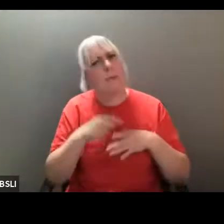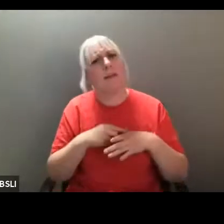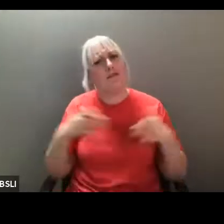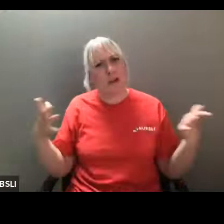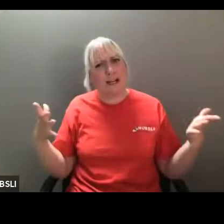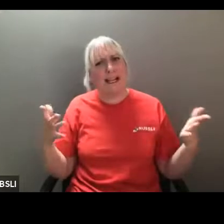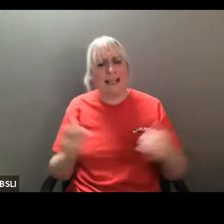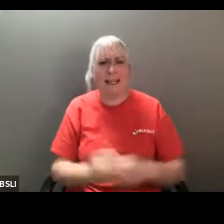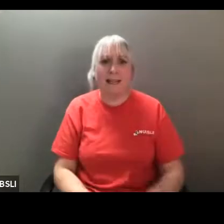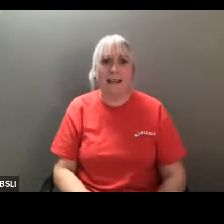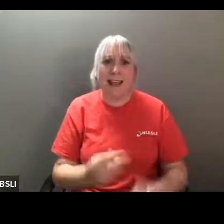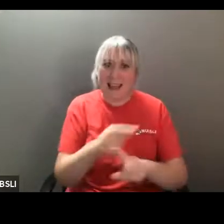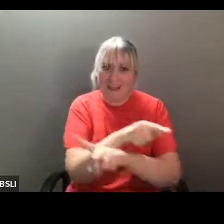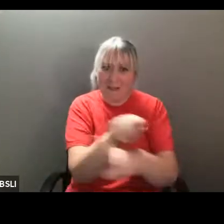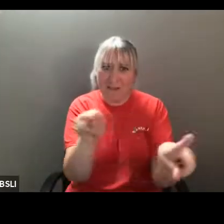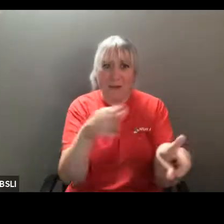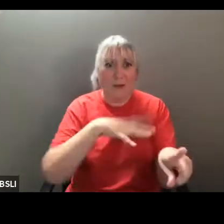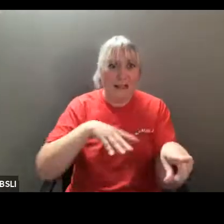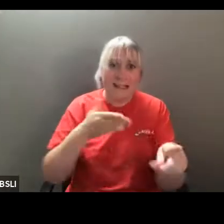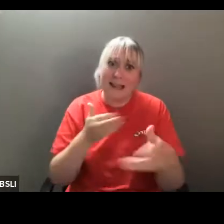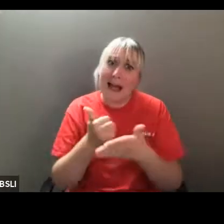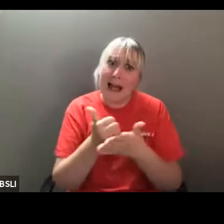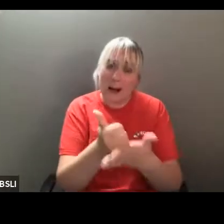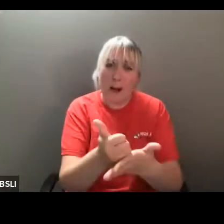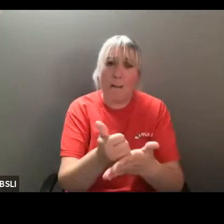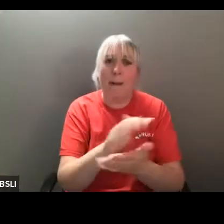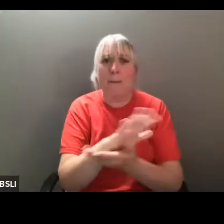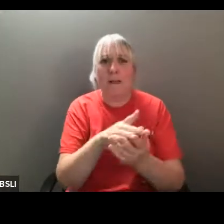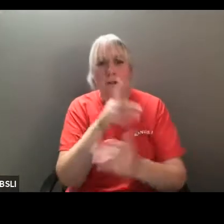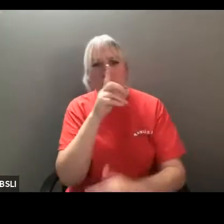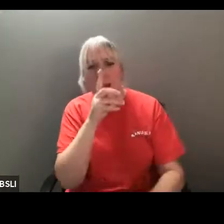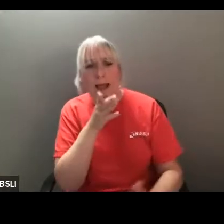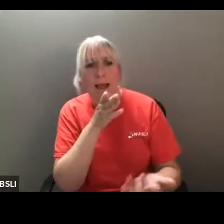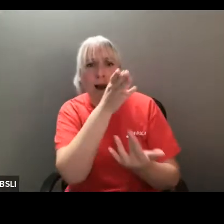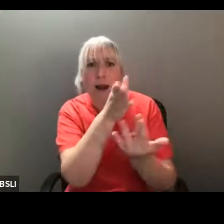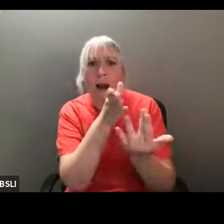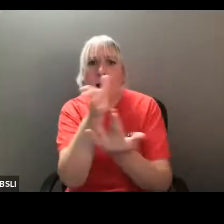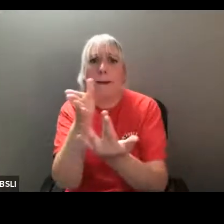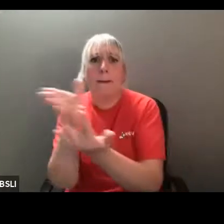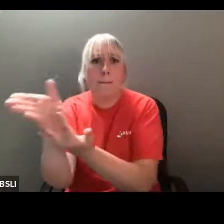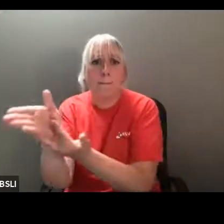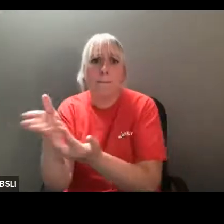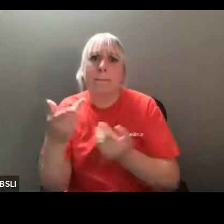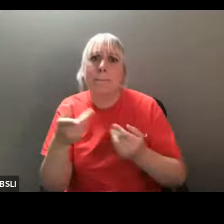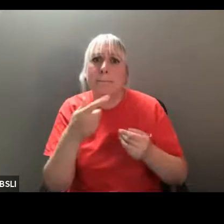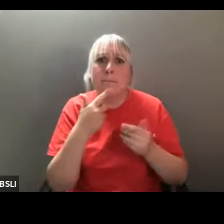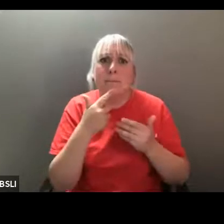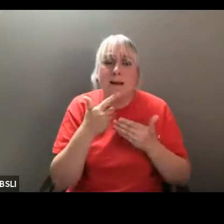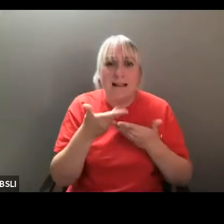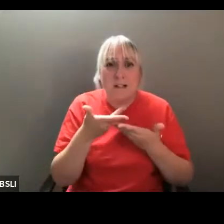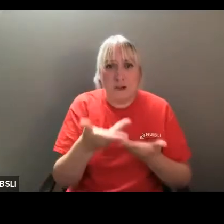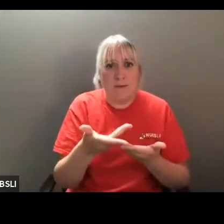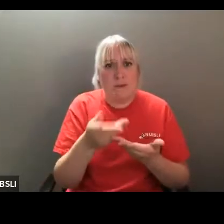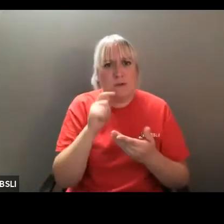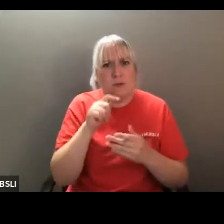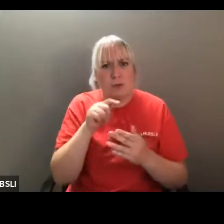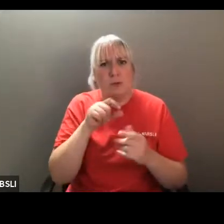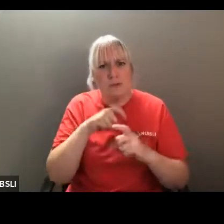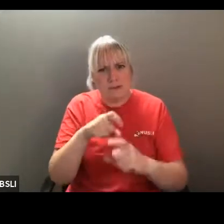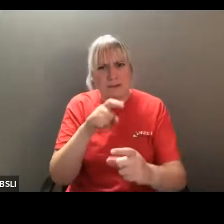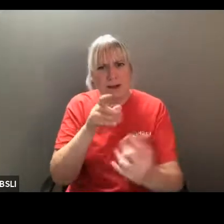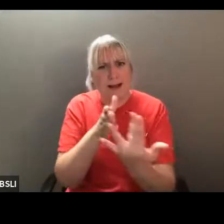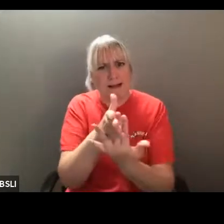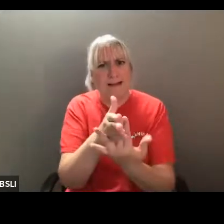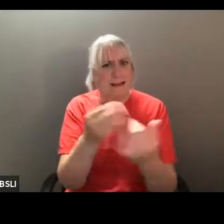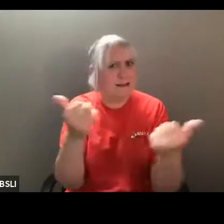you need any assistance to be able to benefit from any allowances you have, you would still get that. There